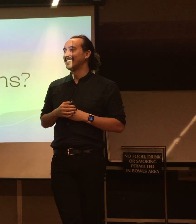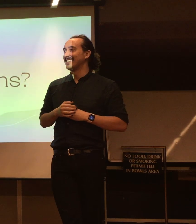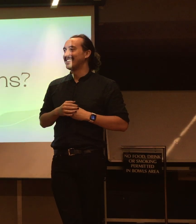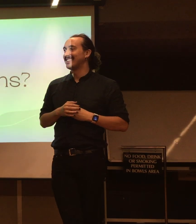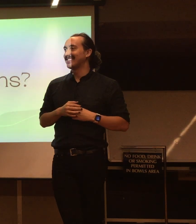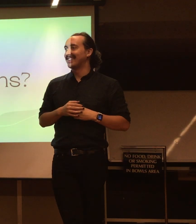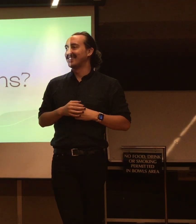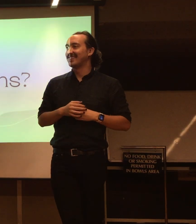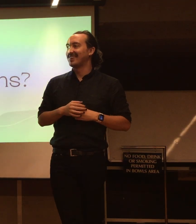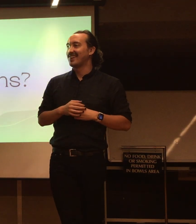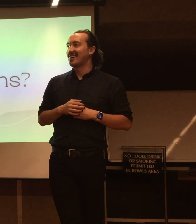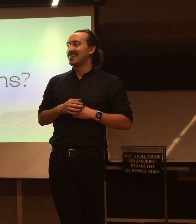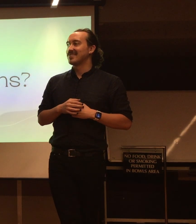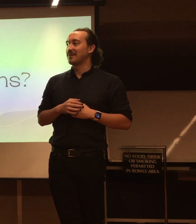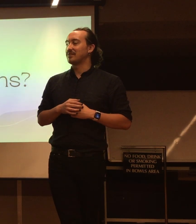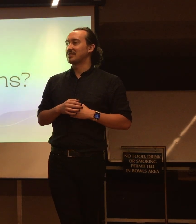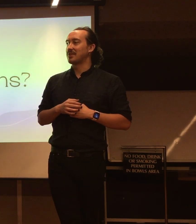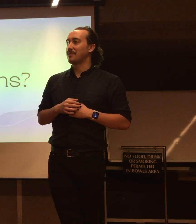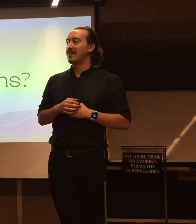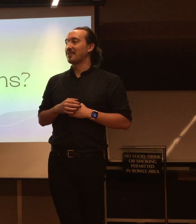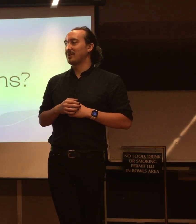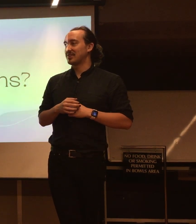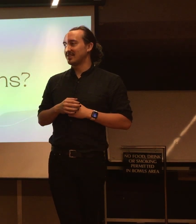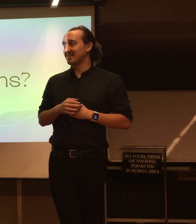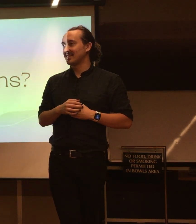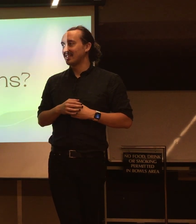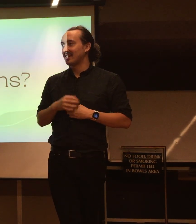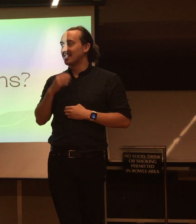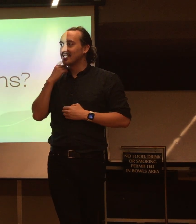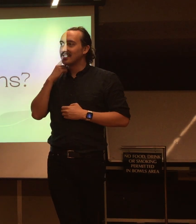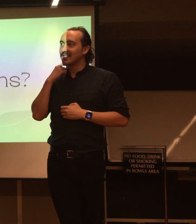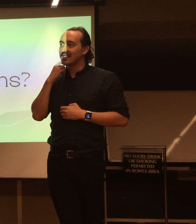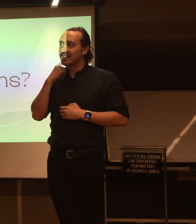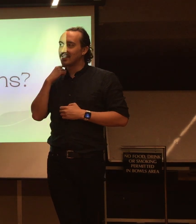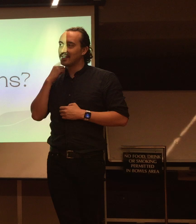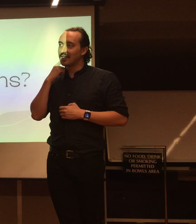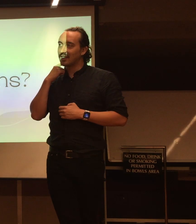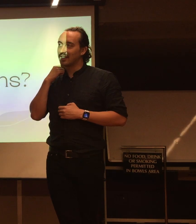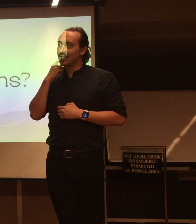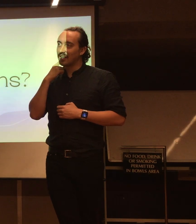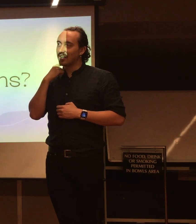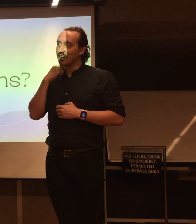Really? Yeah. So another question. Yeah.